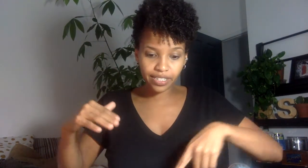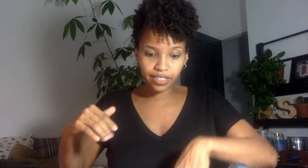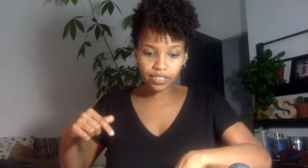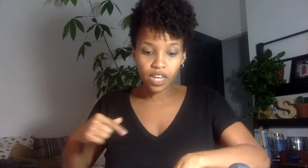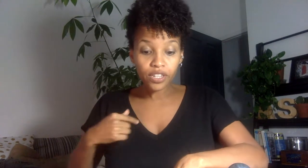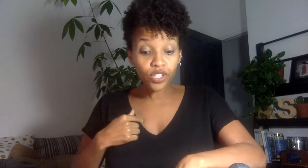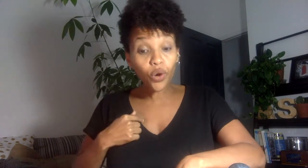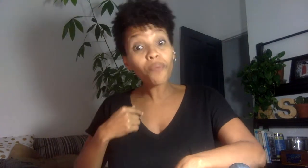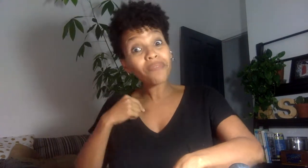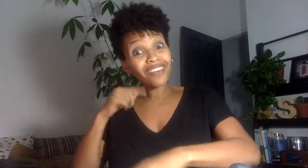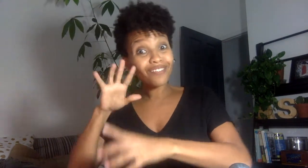sentence. So